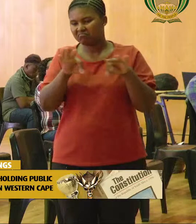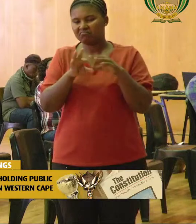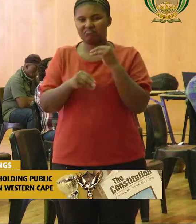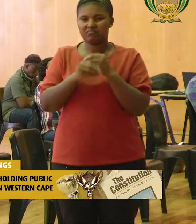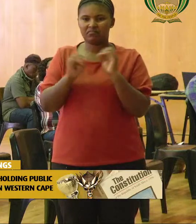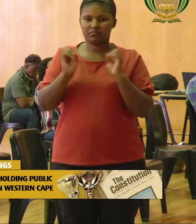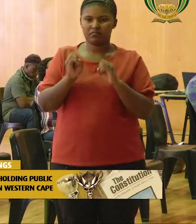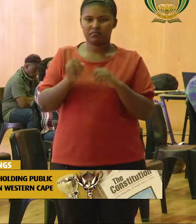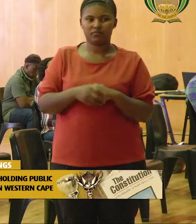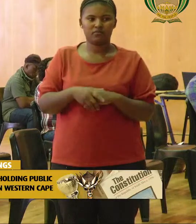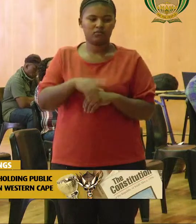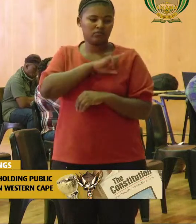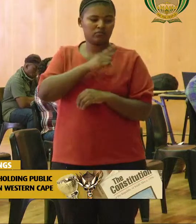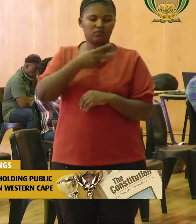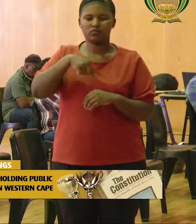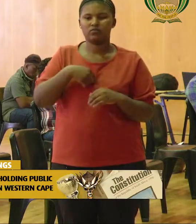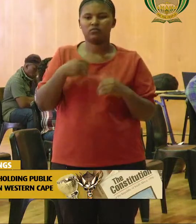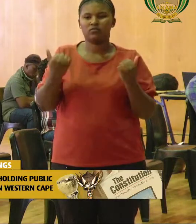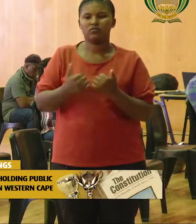because we are already